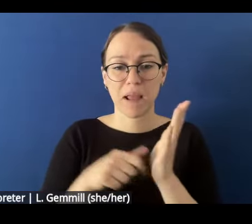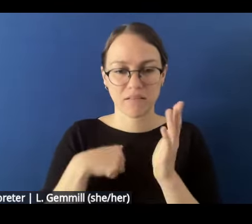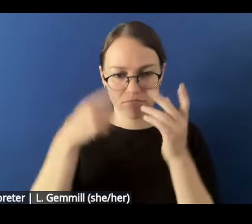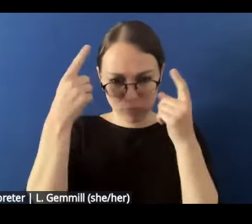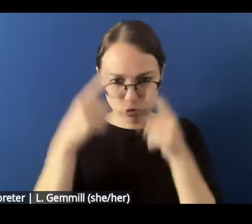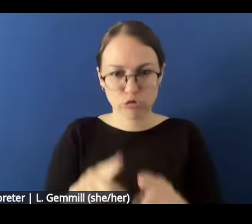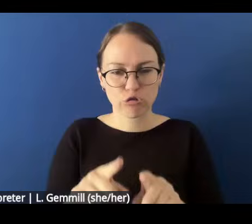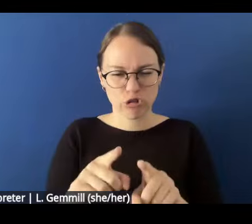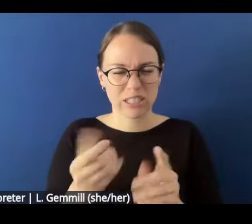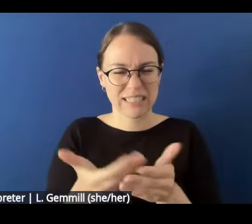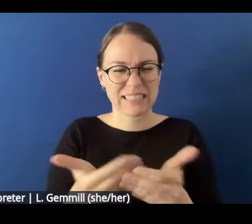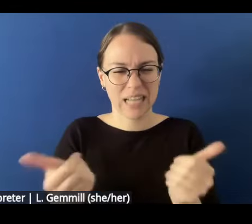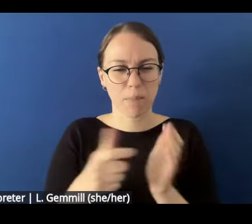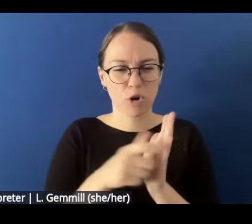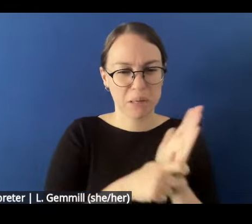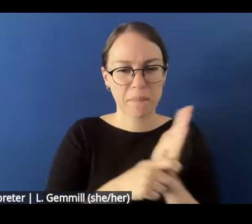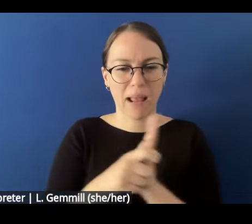that.